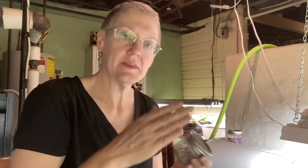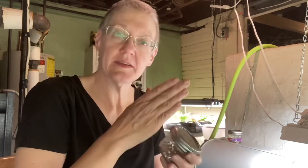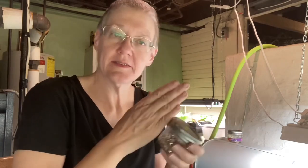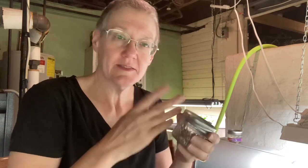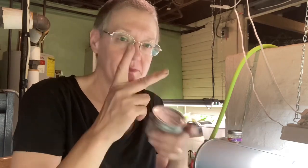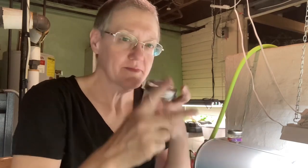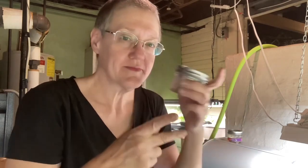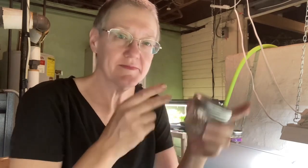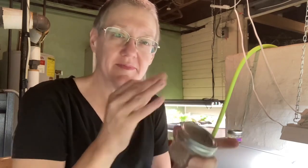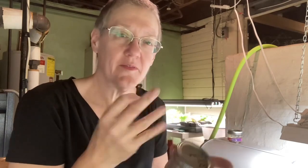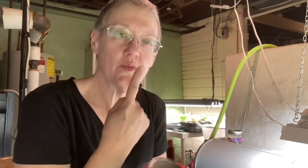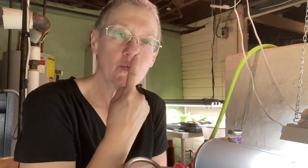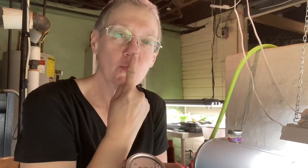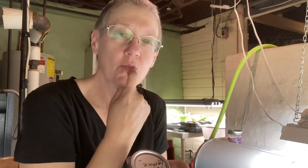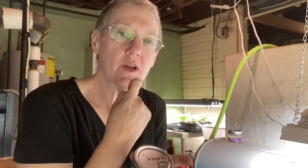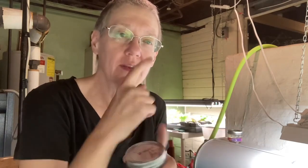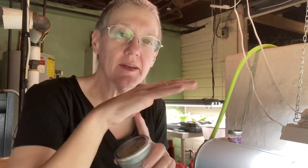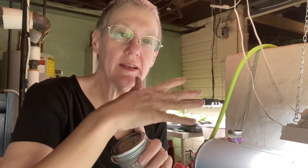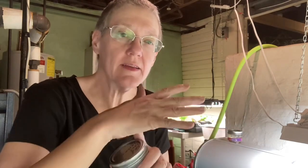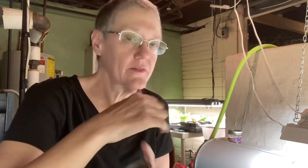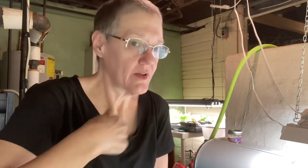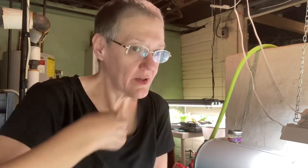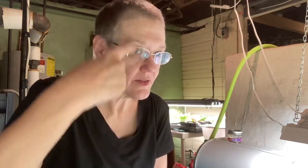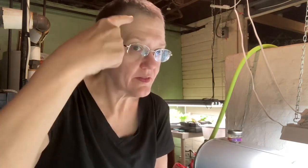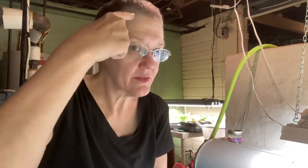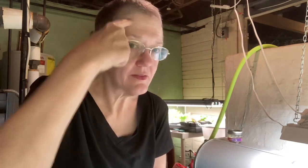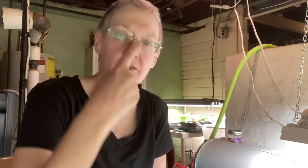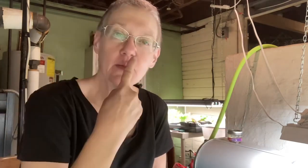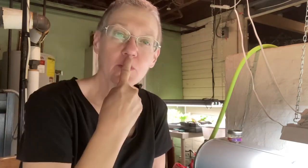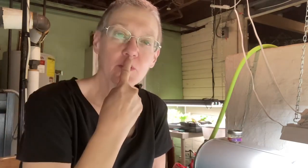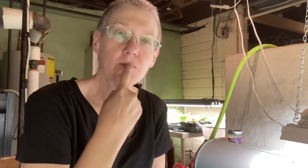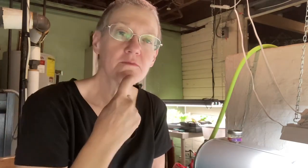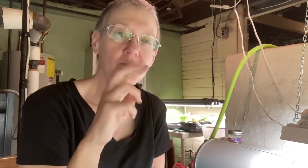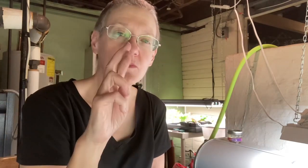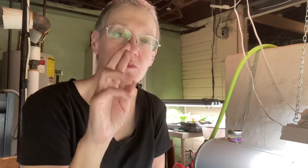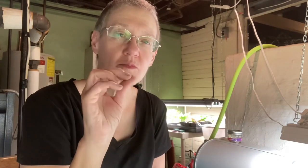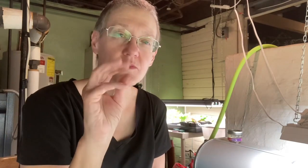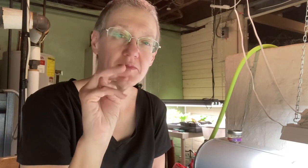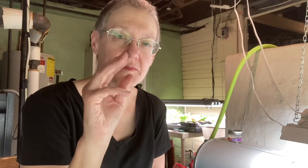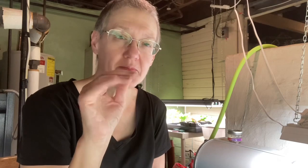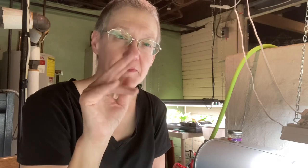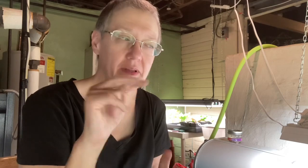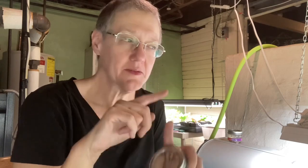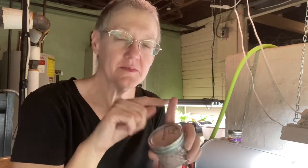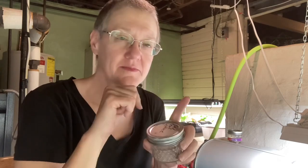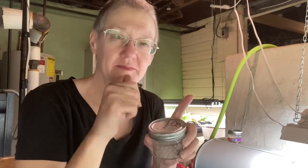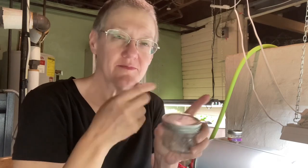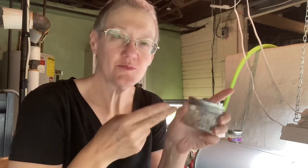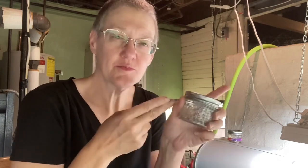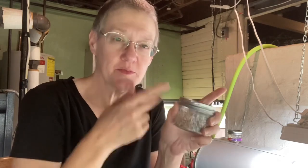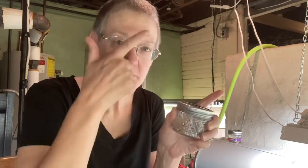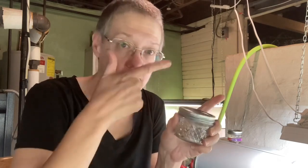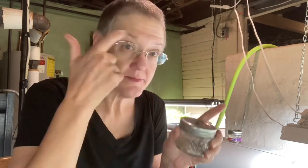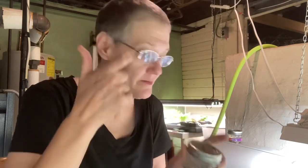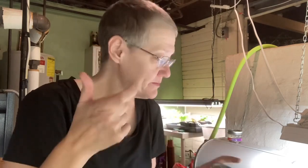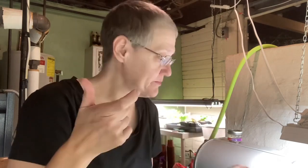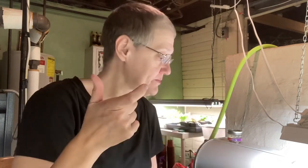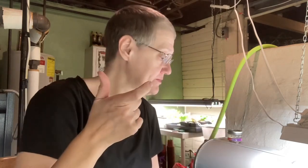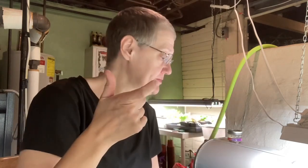and some type of red leaf lettuce. I think it's a red romaine, but I'm not sure because